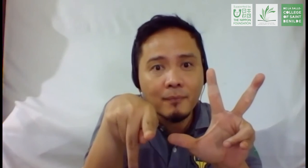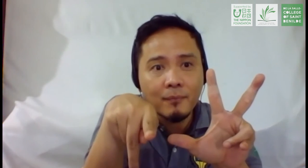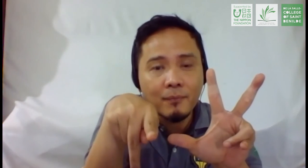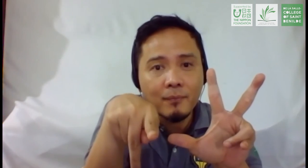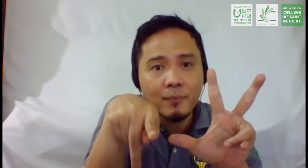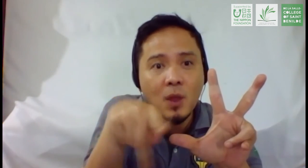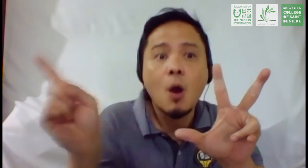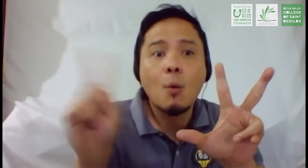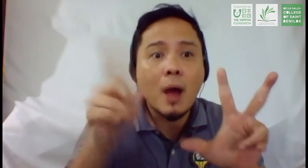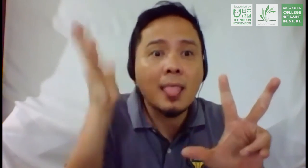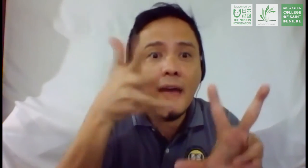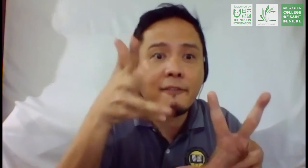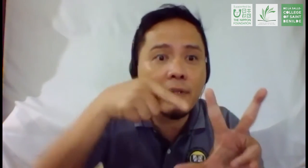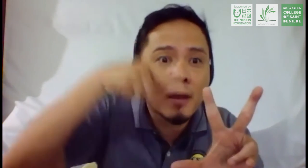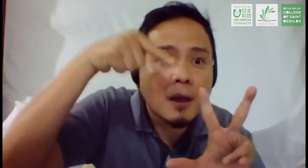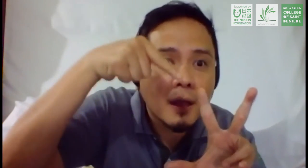What's left?